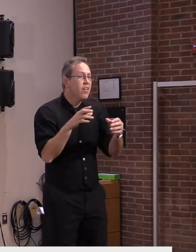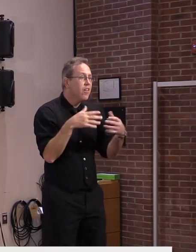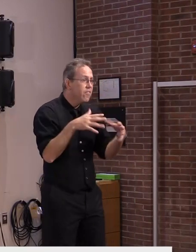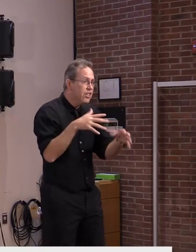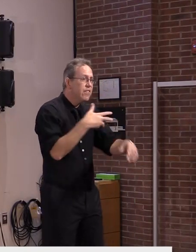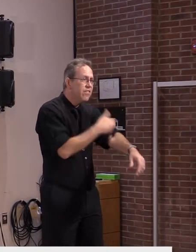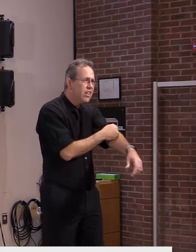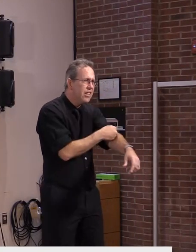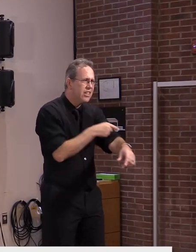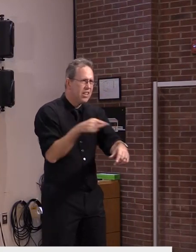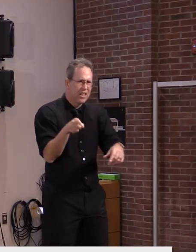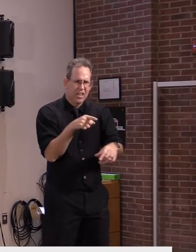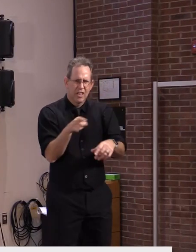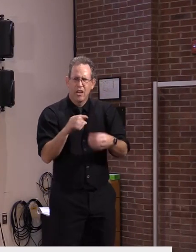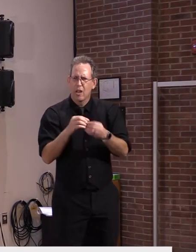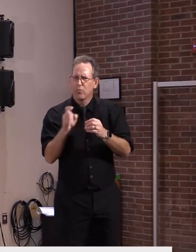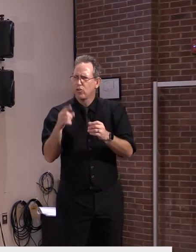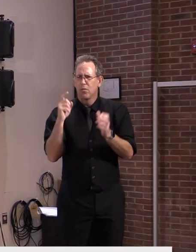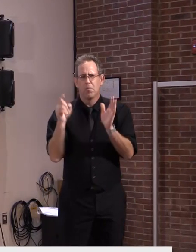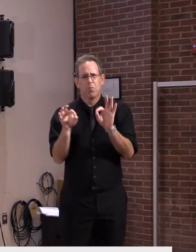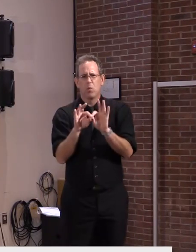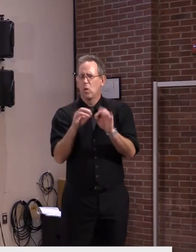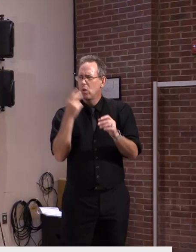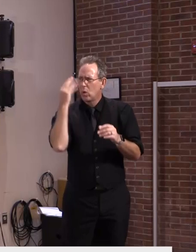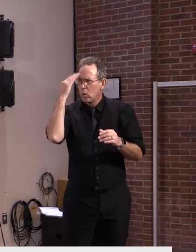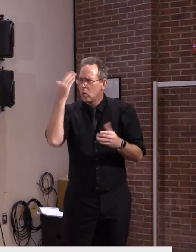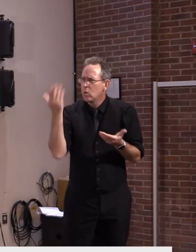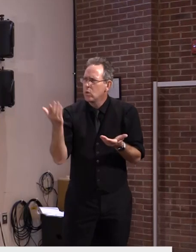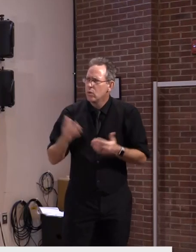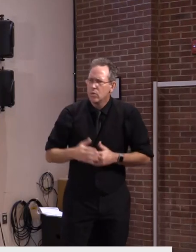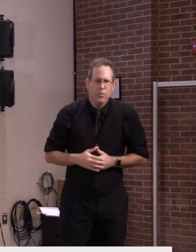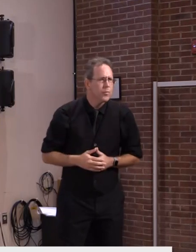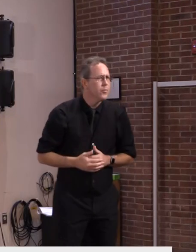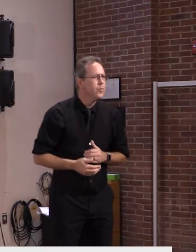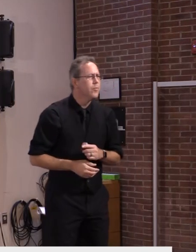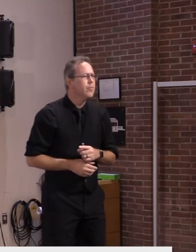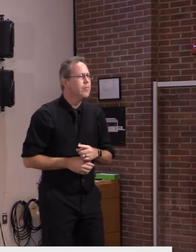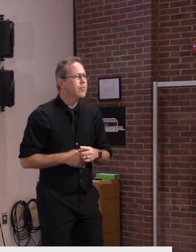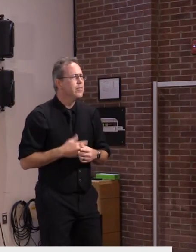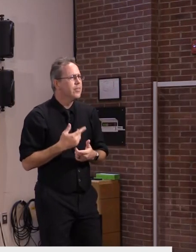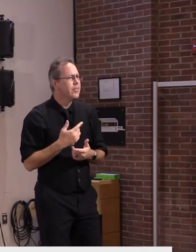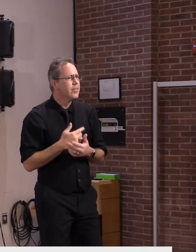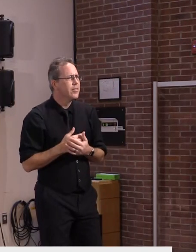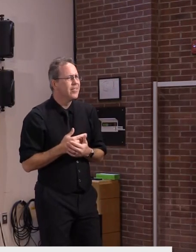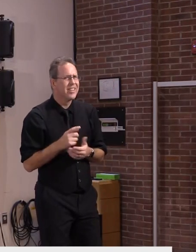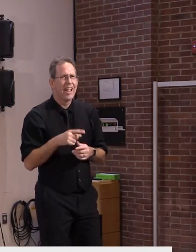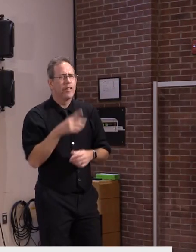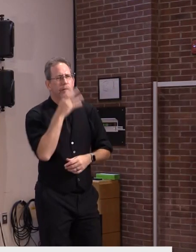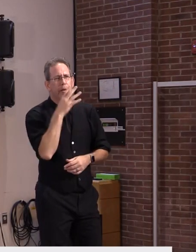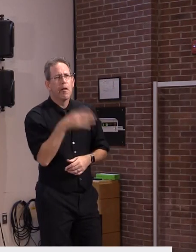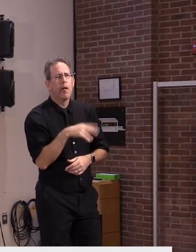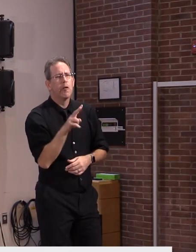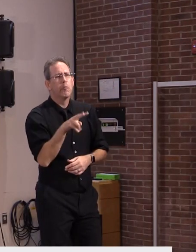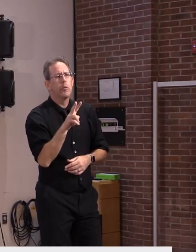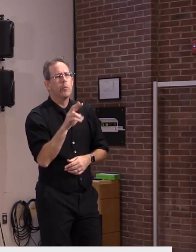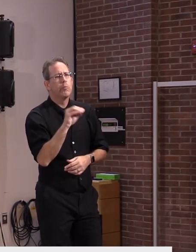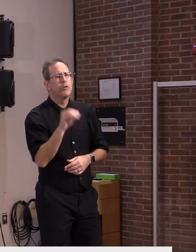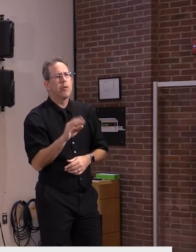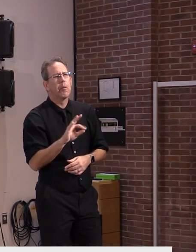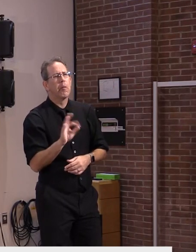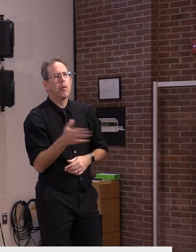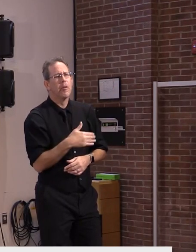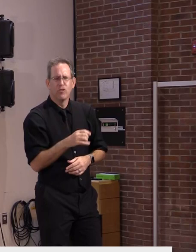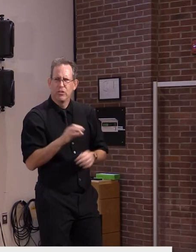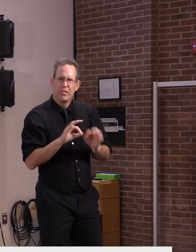just seems that that's a rather important data point. No, it's critical, absolutely. And I, again, have